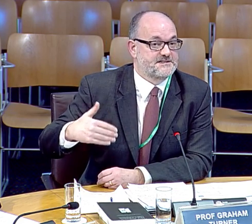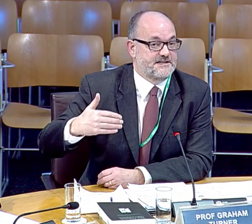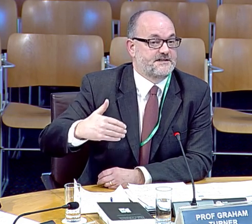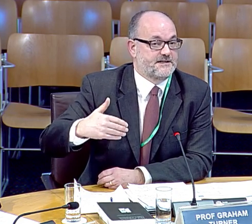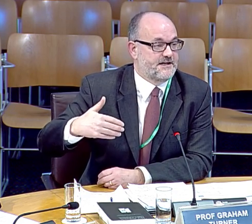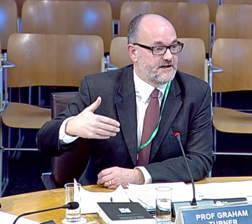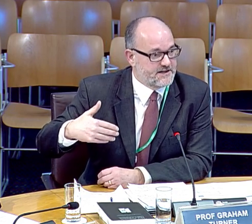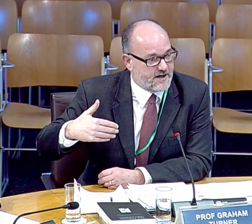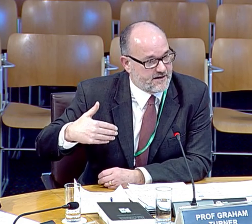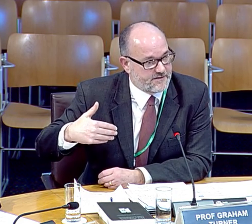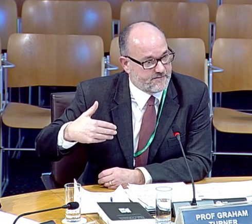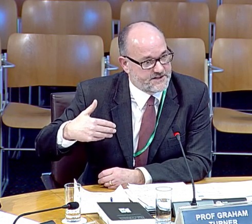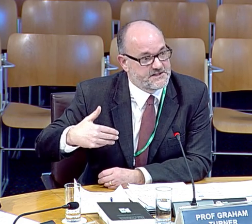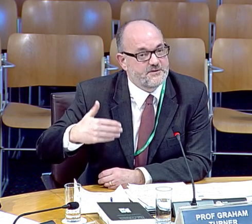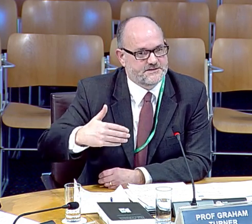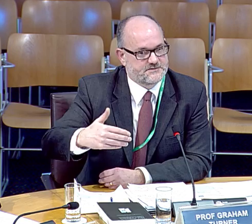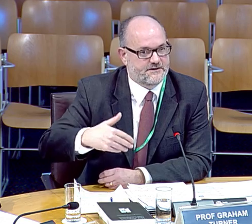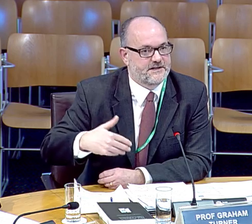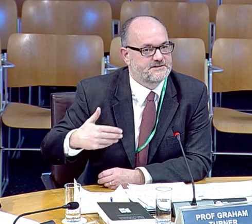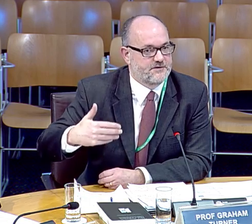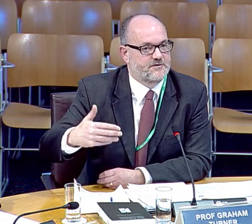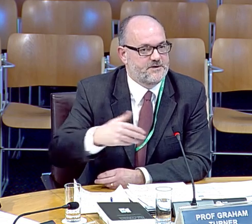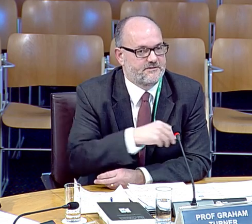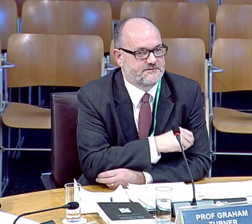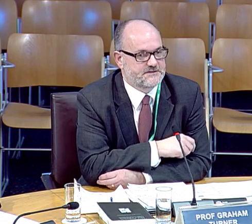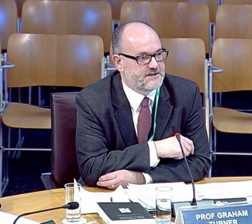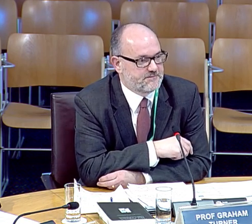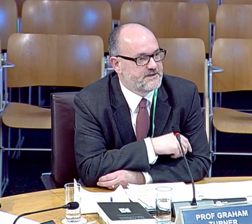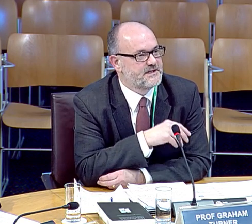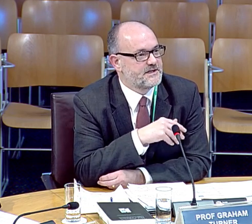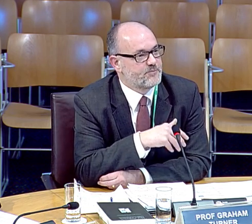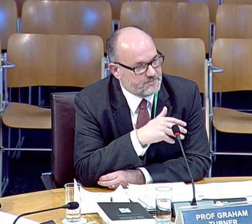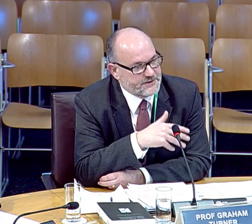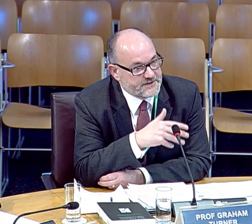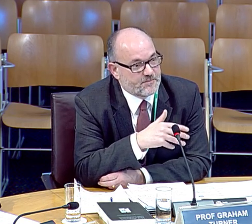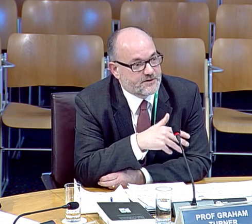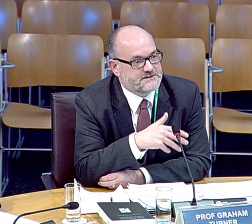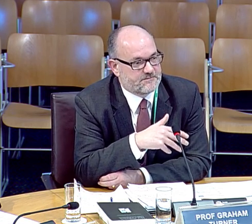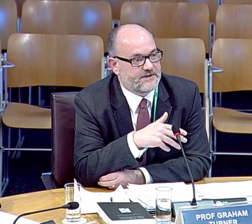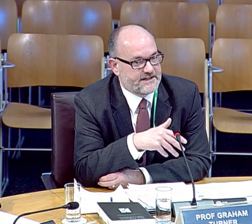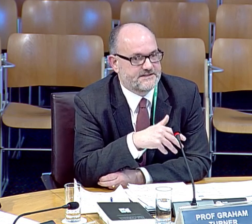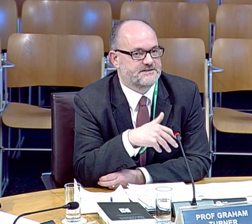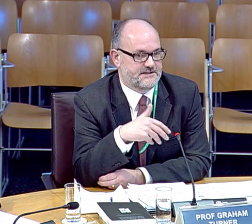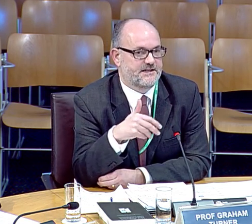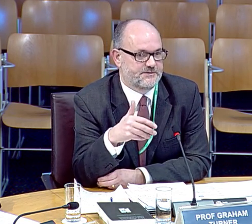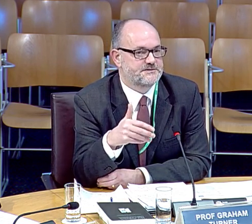set a series of targets over a period of time, put building blocks in place that enable us to